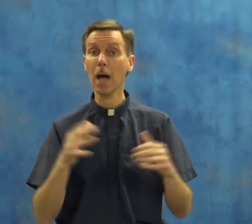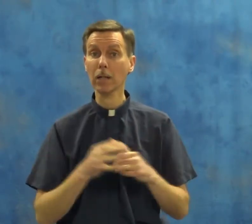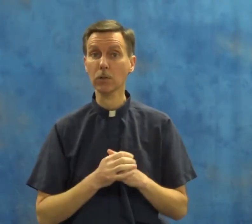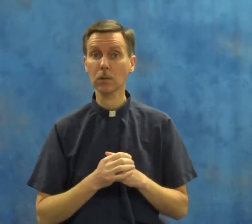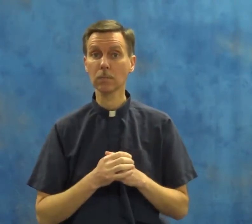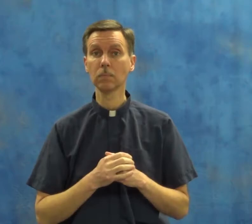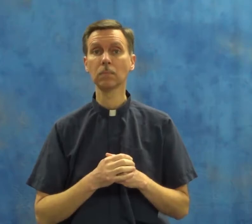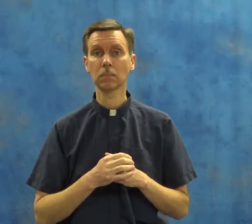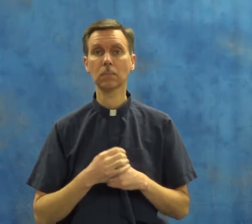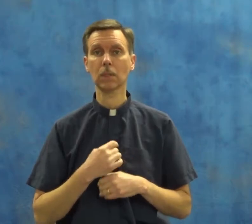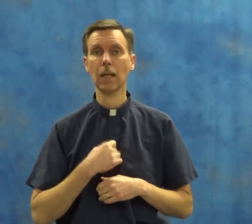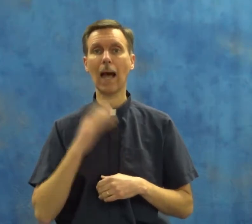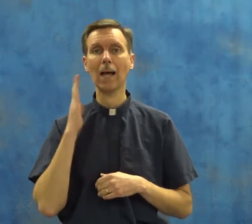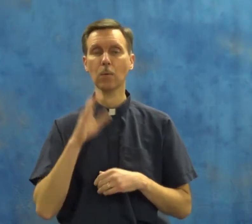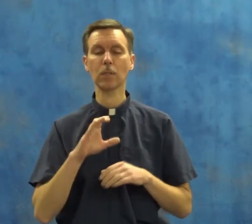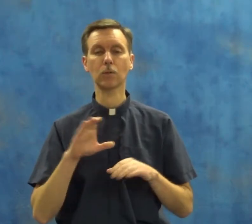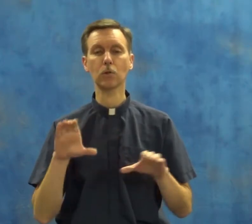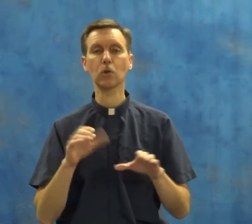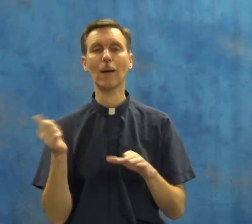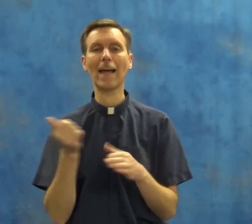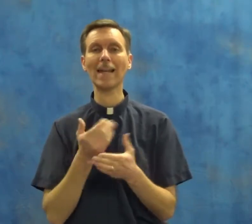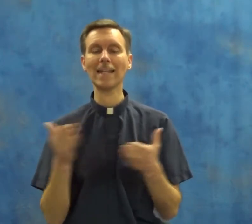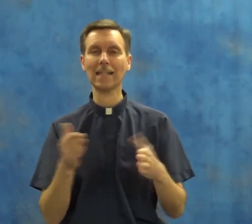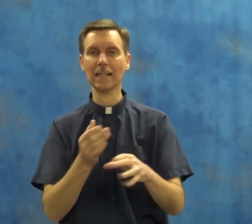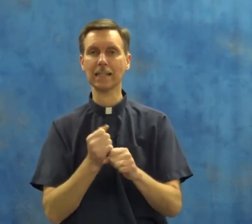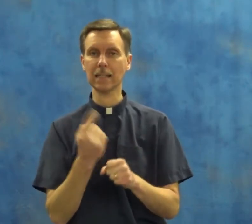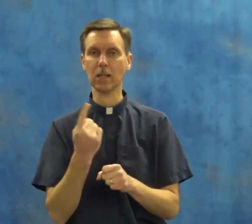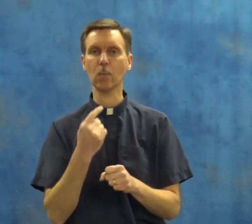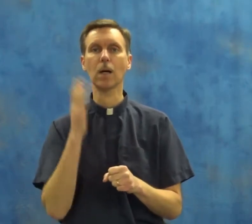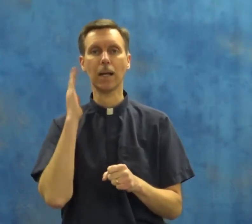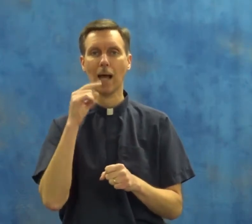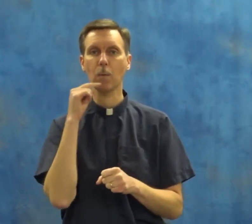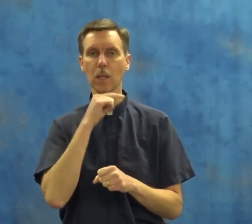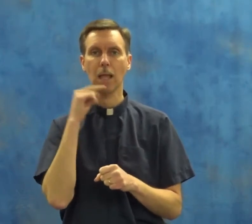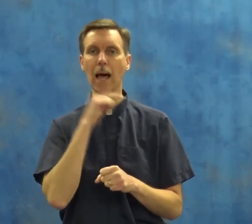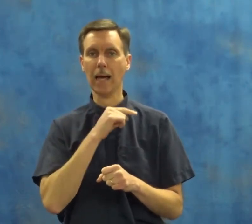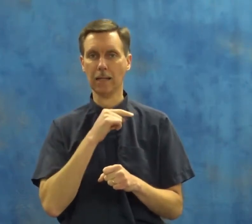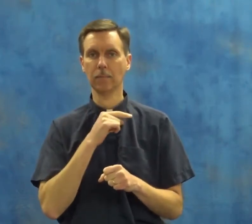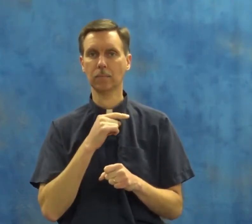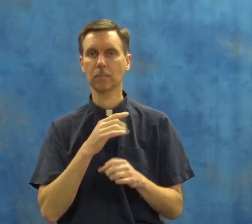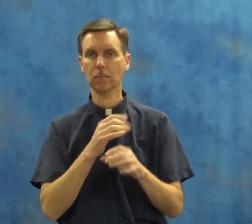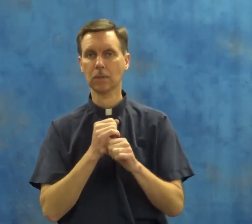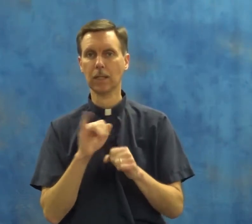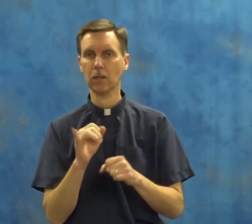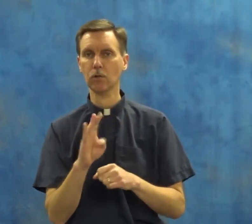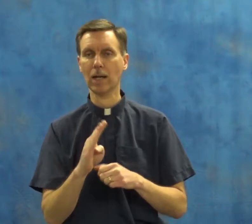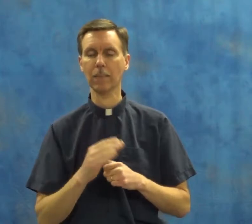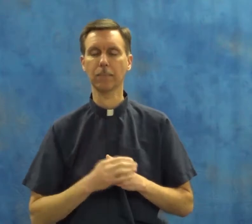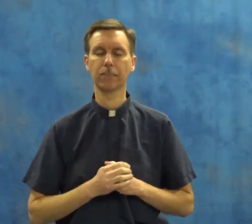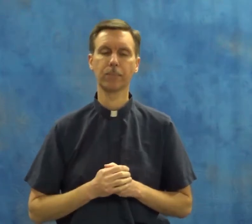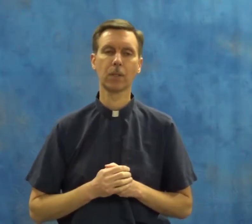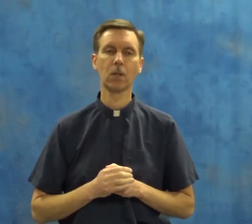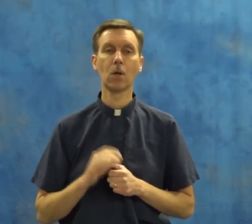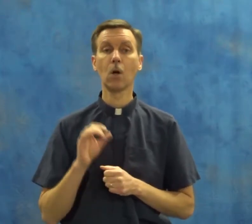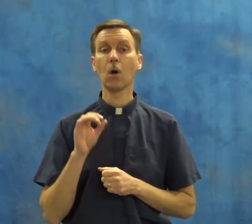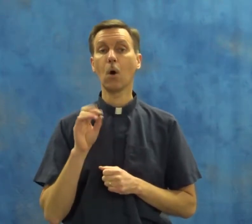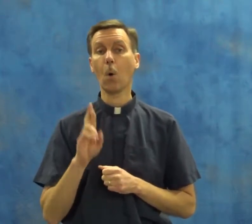much that I will do anything to get one. I will lie to get a job.